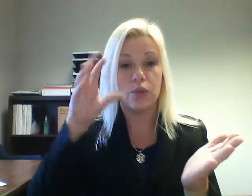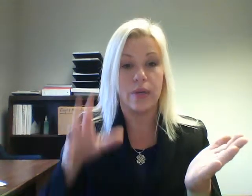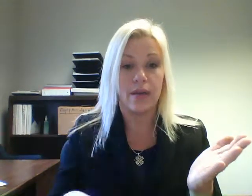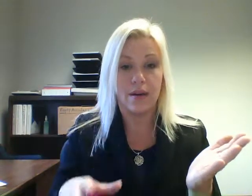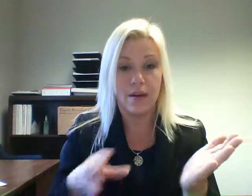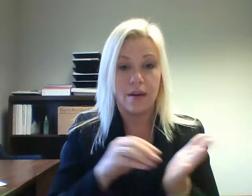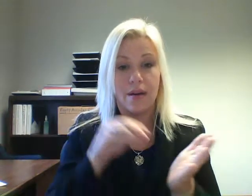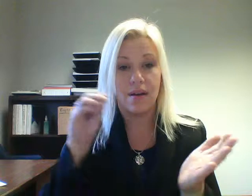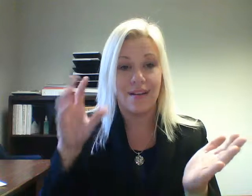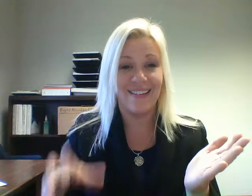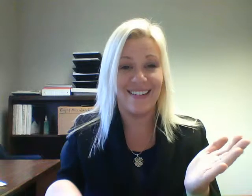student.